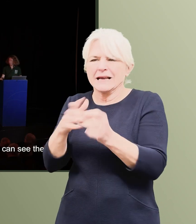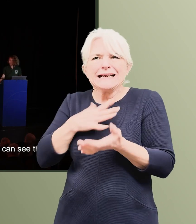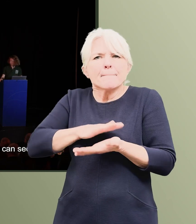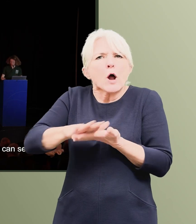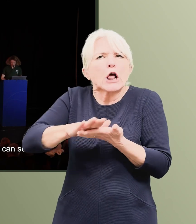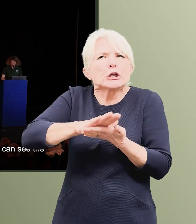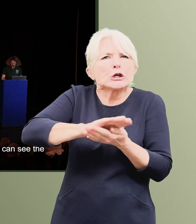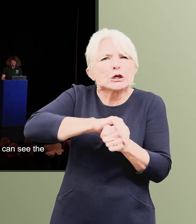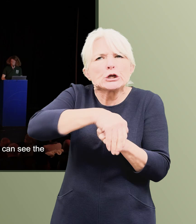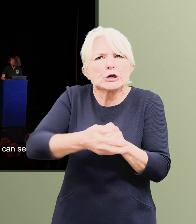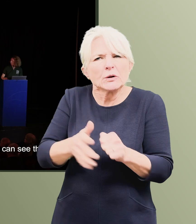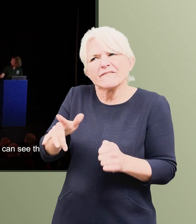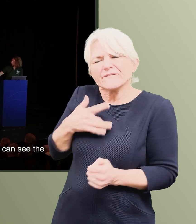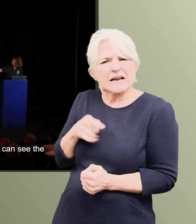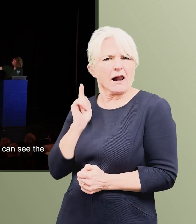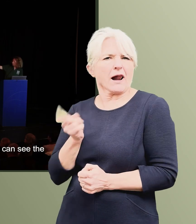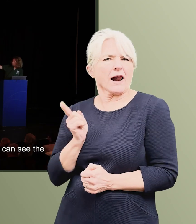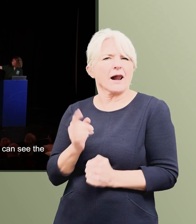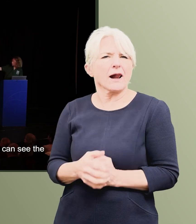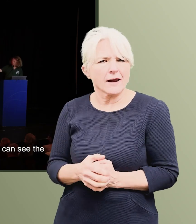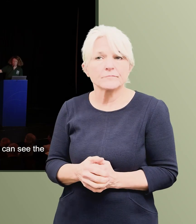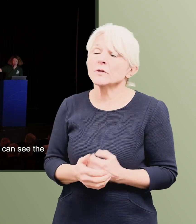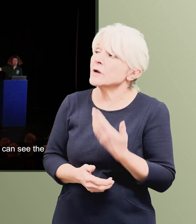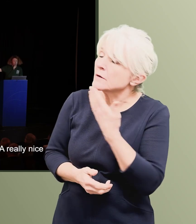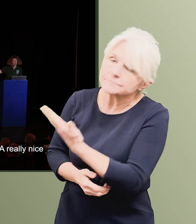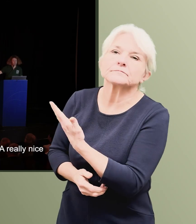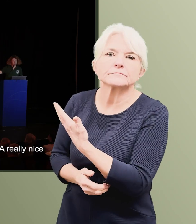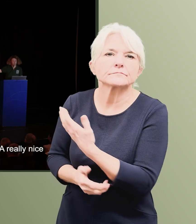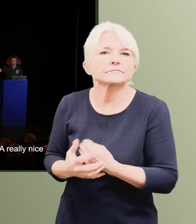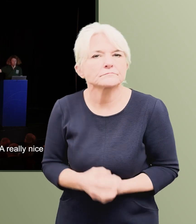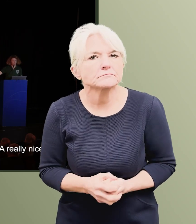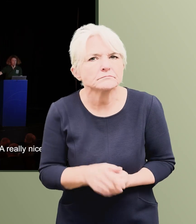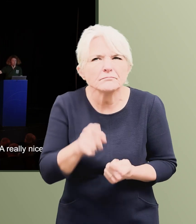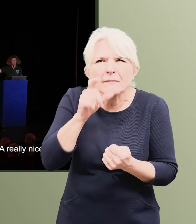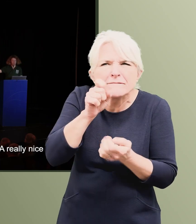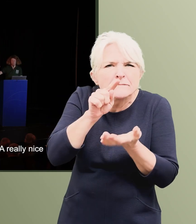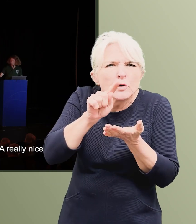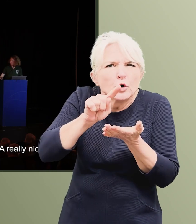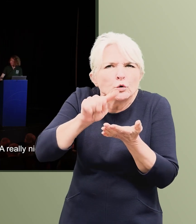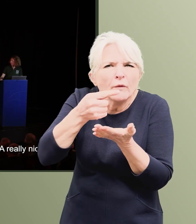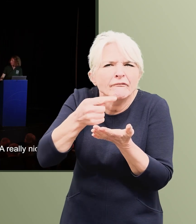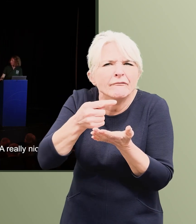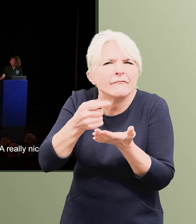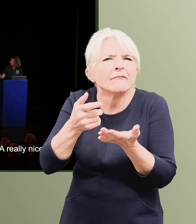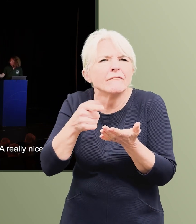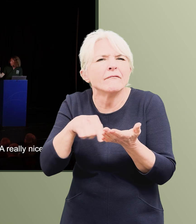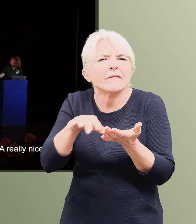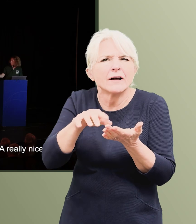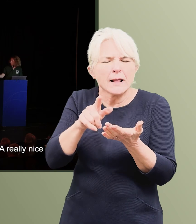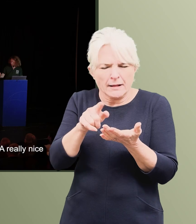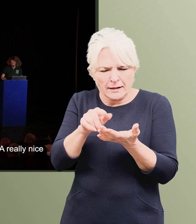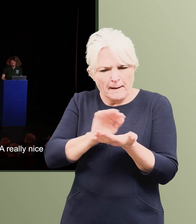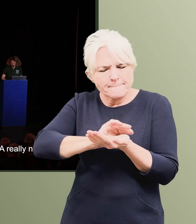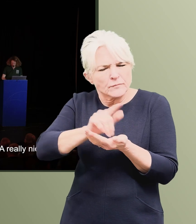of polished axes. If I go on to the next slide, you can see the groove in which you would have made that polished axe.